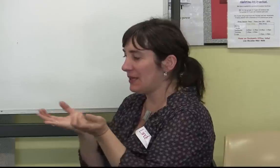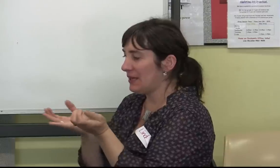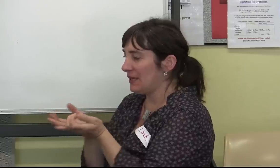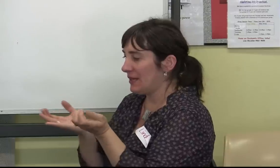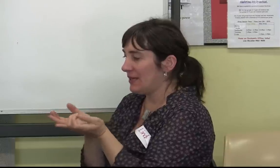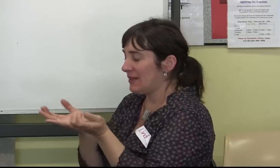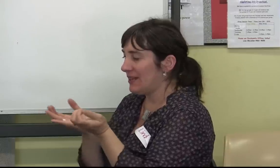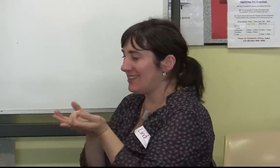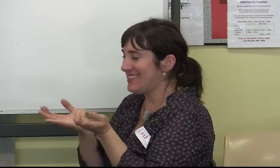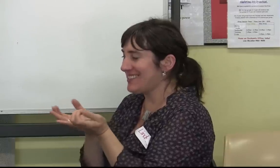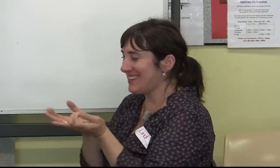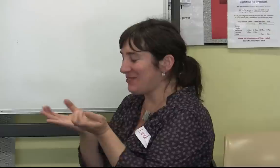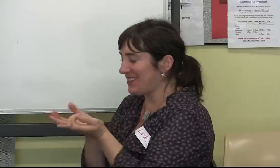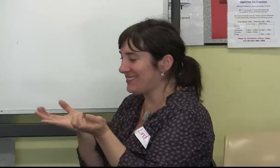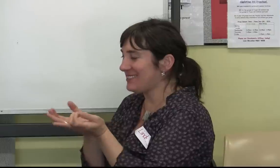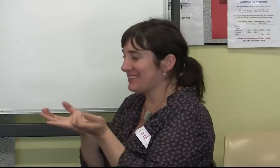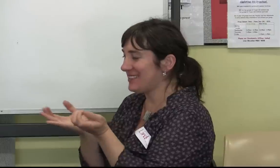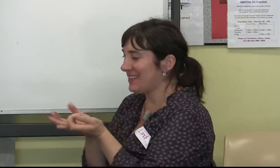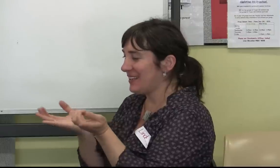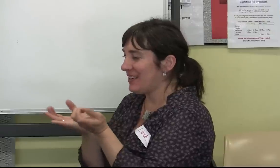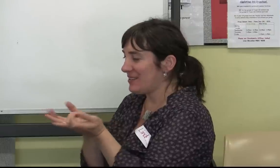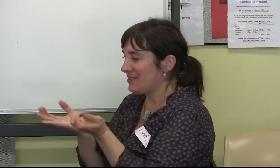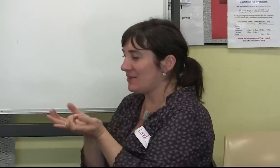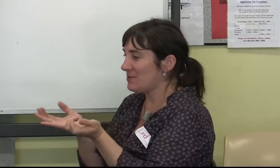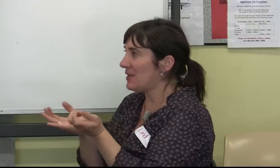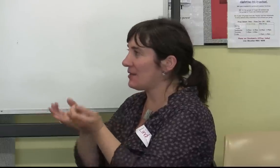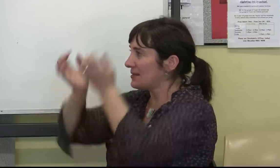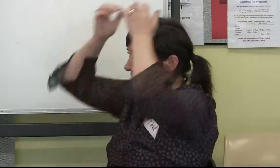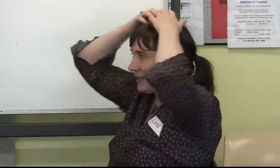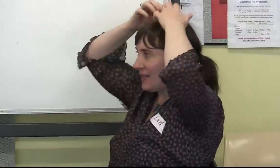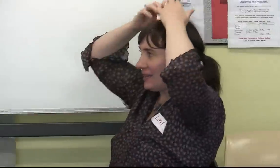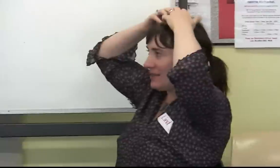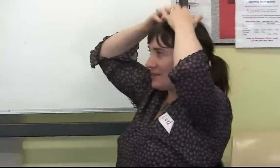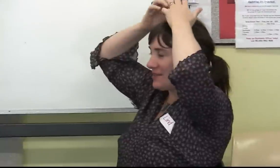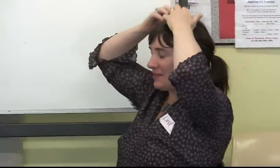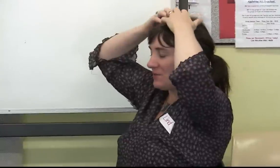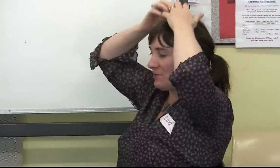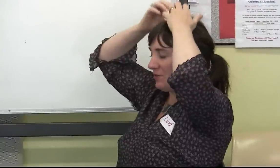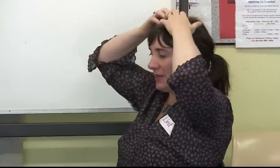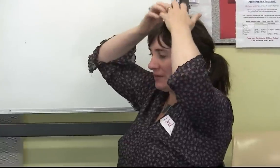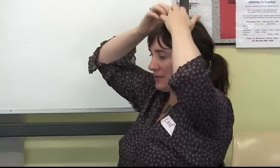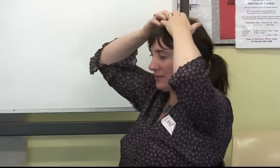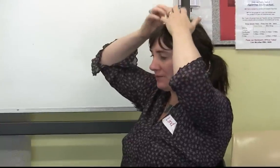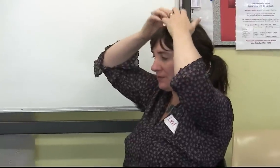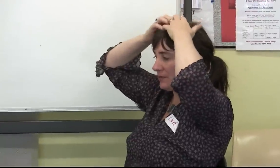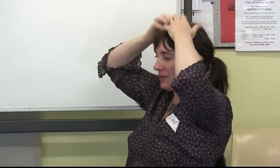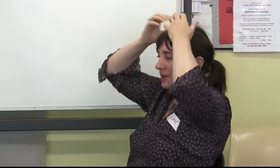clearing. I still have some doubts. I still have some fears. All this remaining